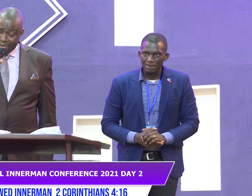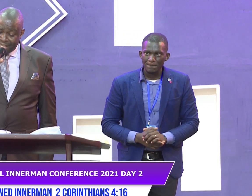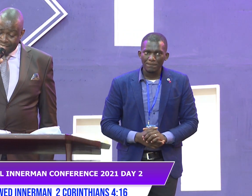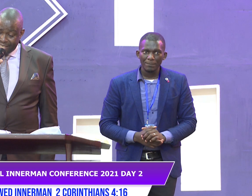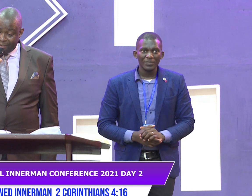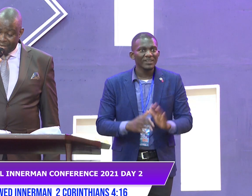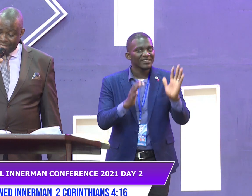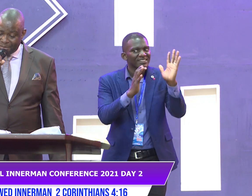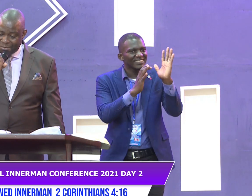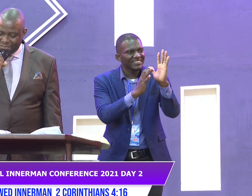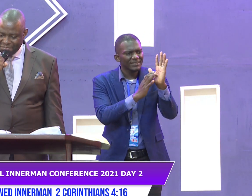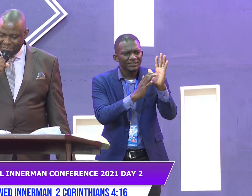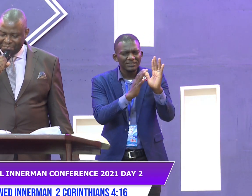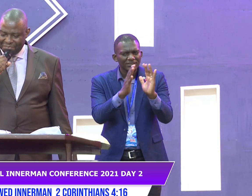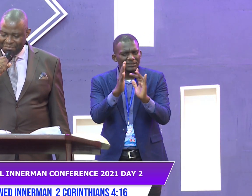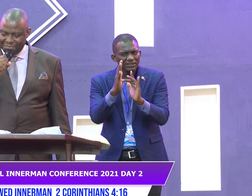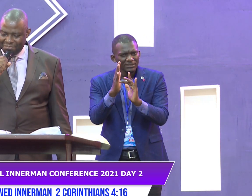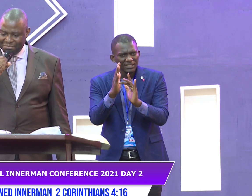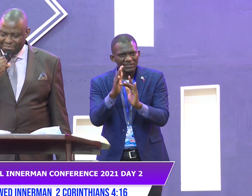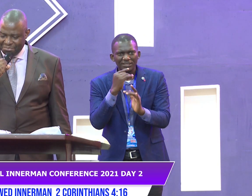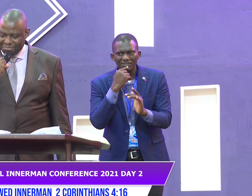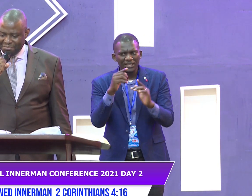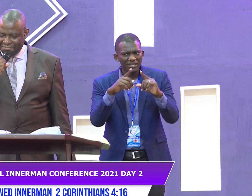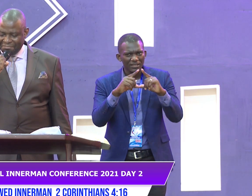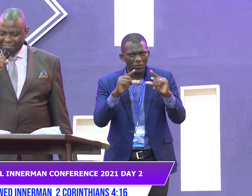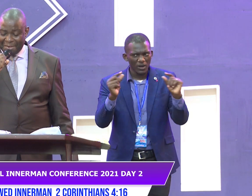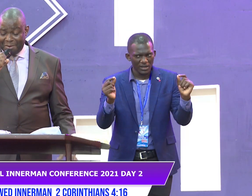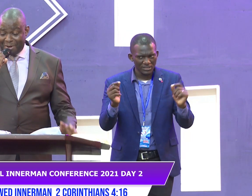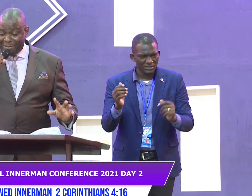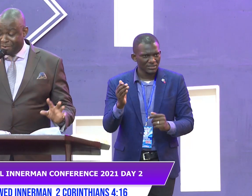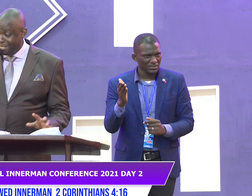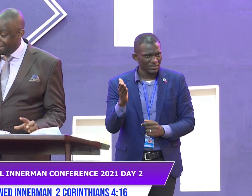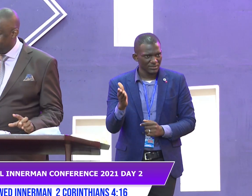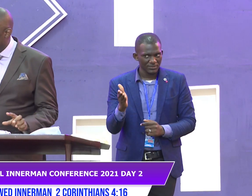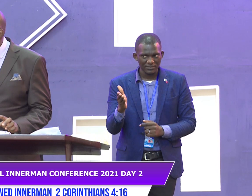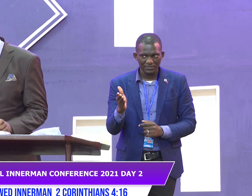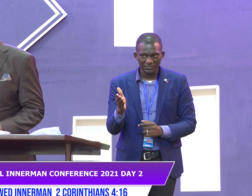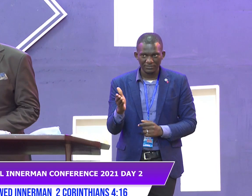Yesu yayogera ekigambo ekimu. Jesus spoke one word.